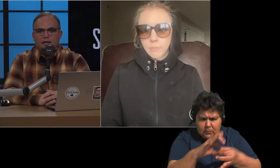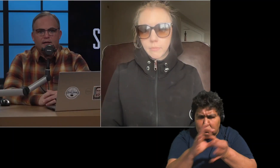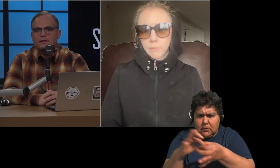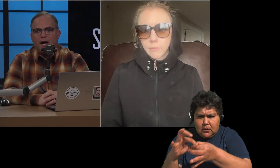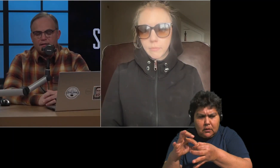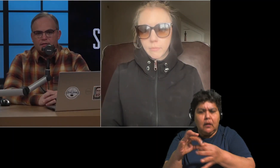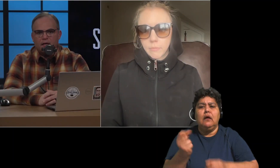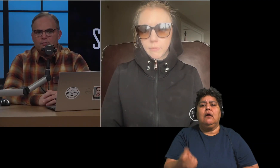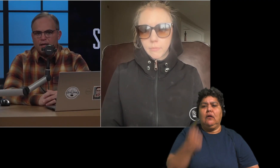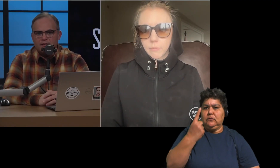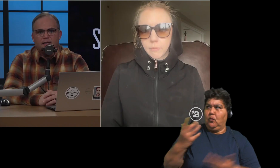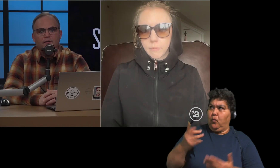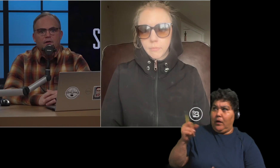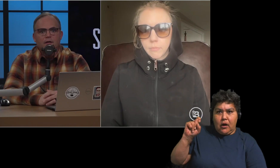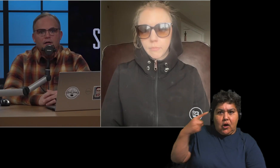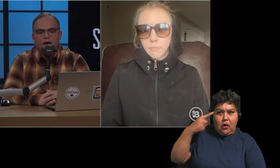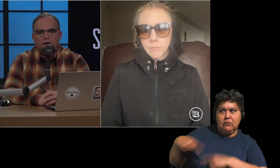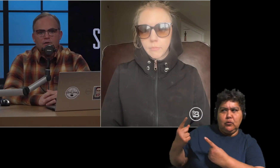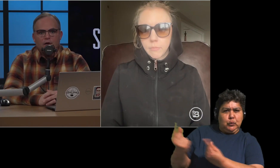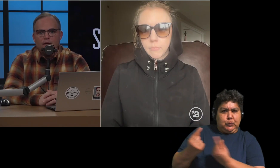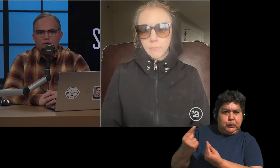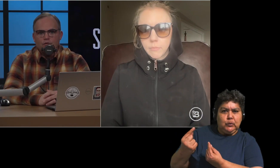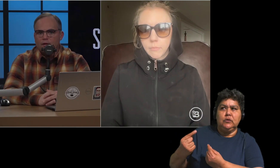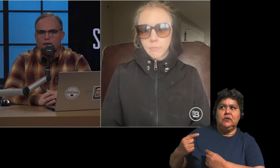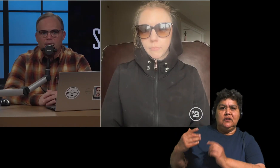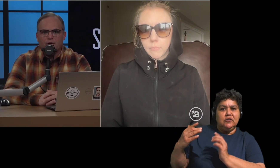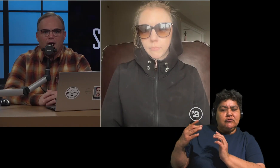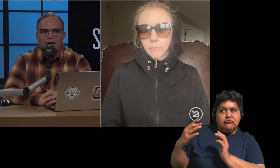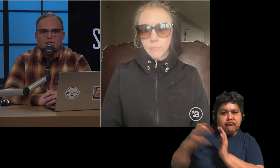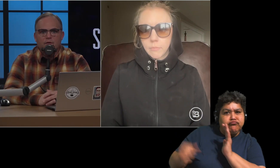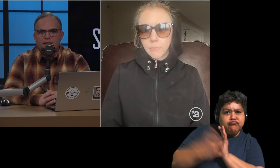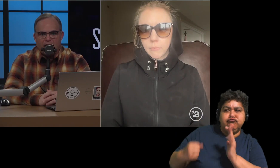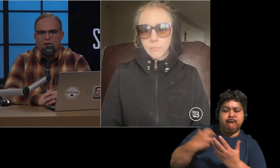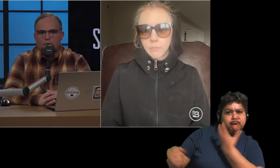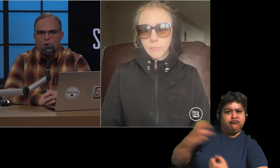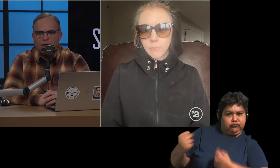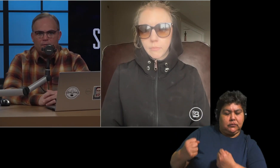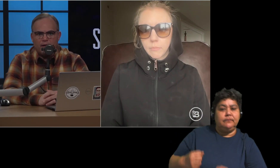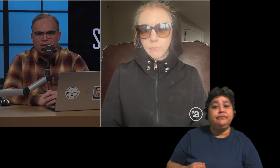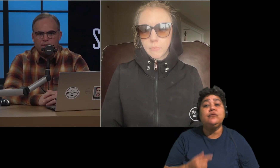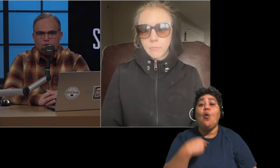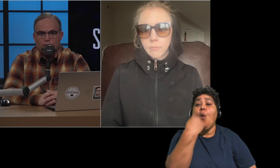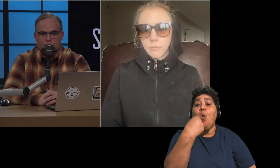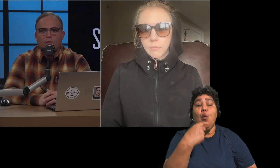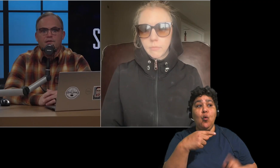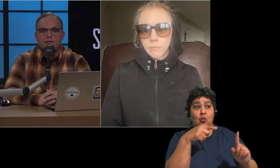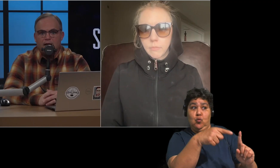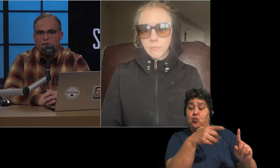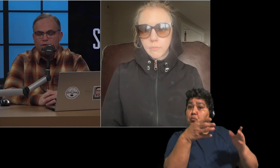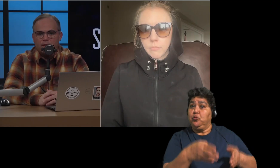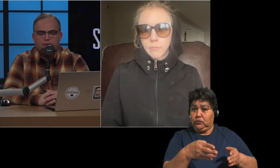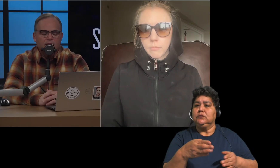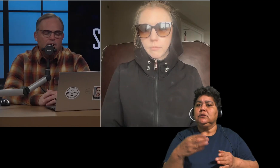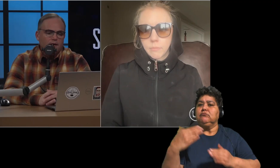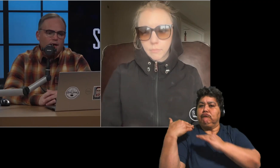voluminous, connecting the dots and putting it together so that we can truly get a better grasp of exactly what our government has been doing to us and